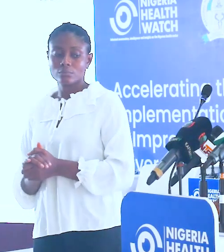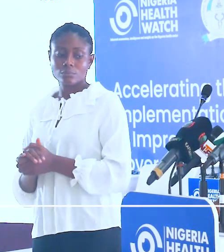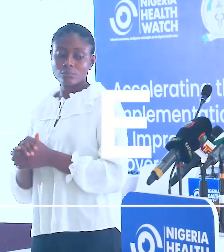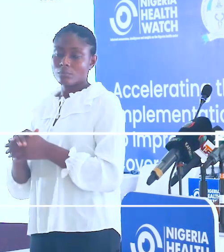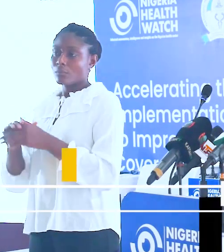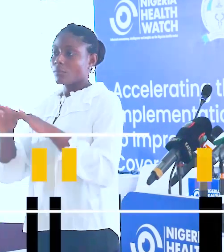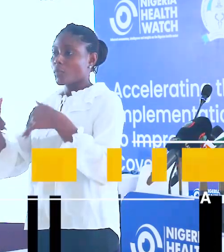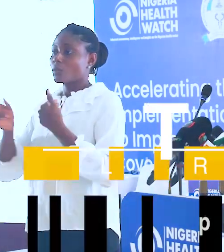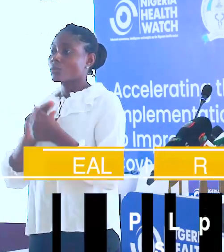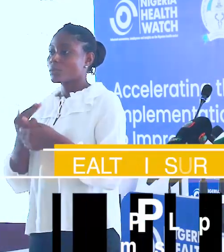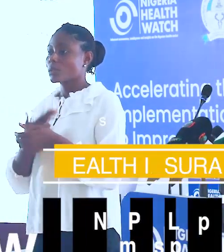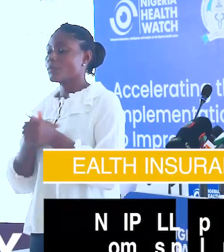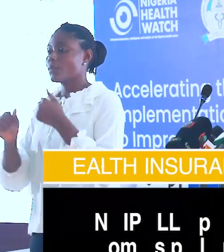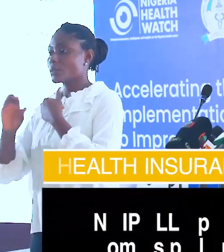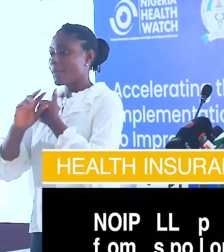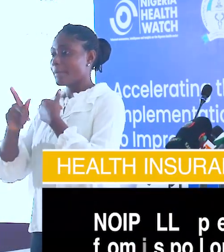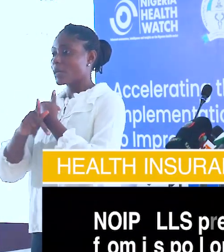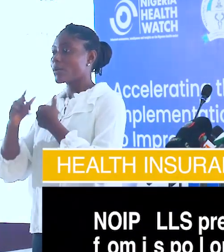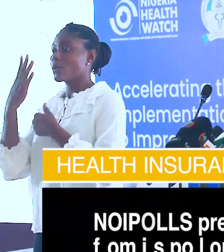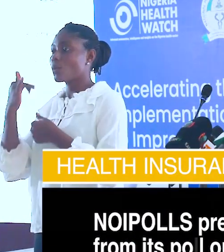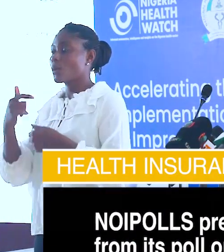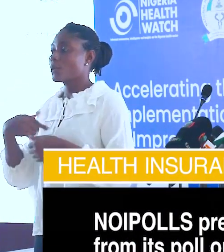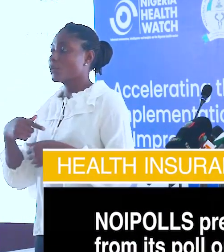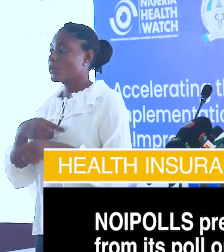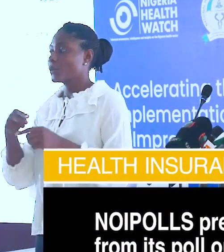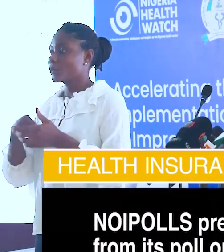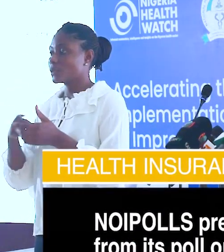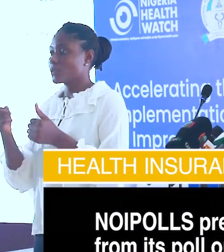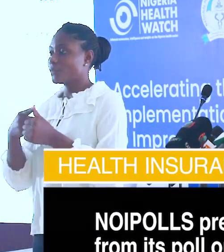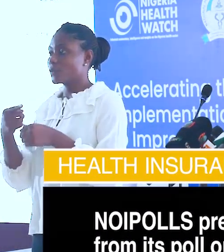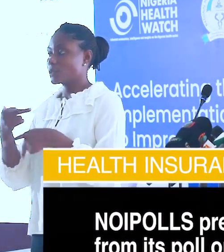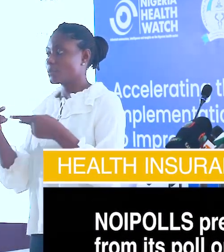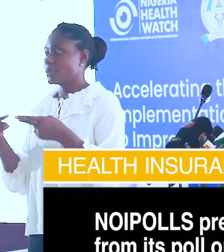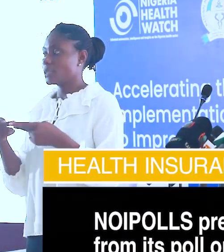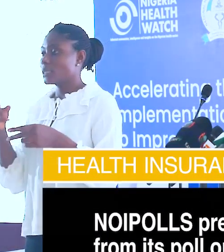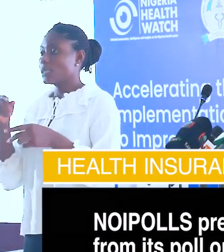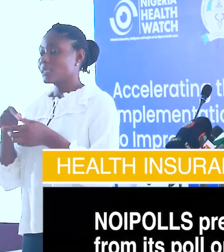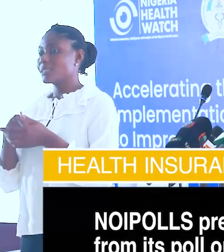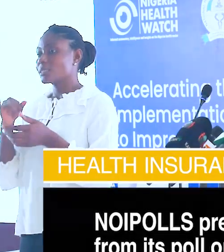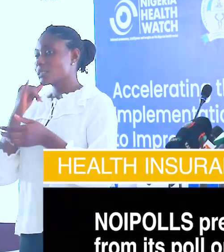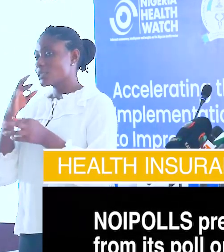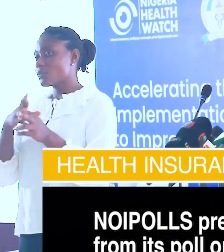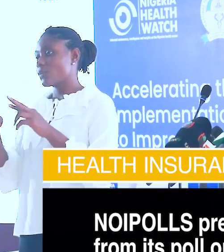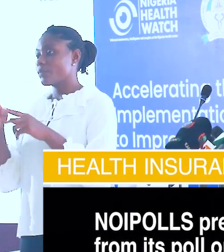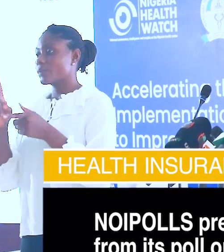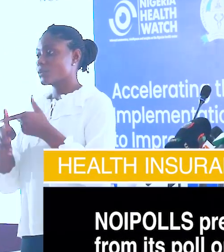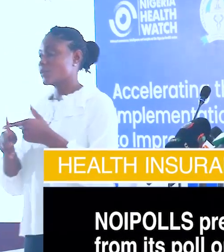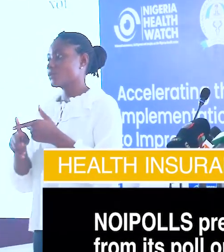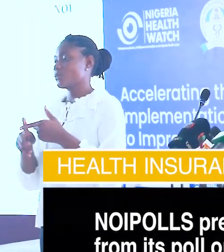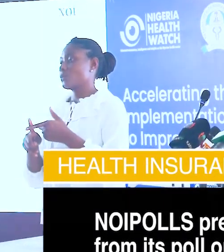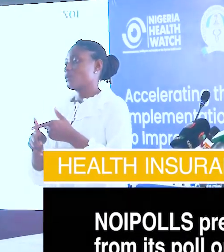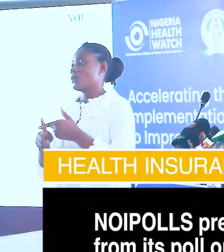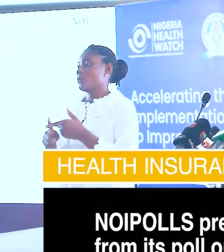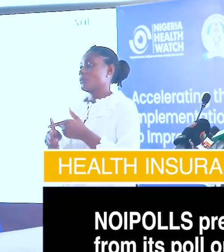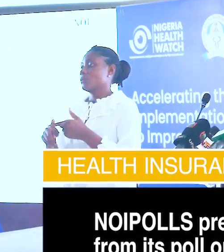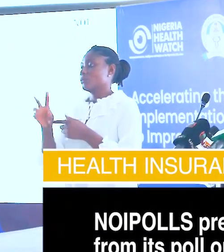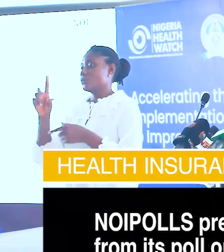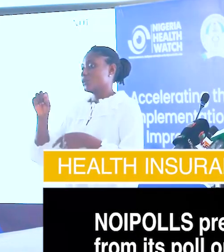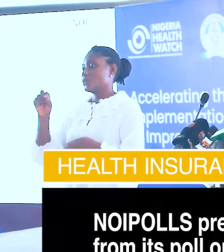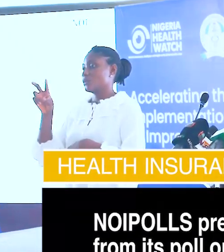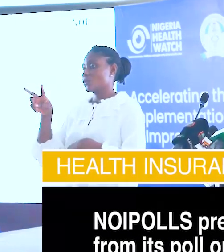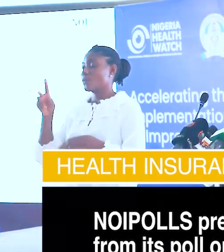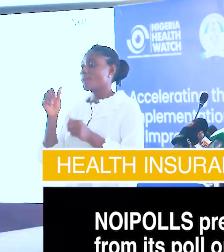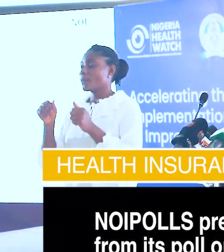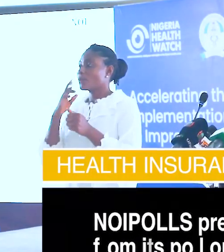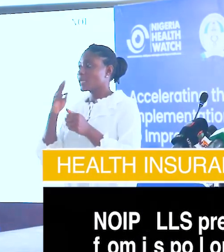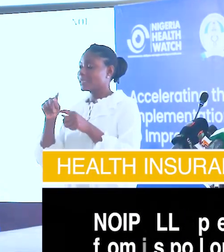Just to give us a bit of background why we did this in the first place. This was in reference of the Universal Health Coverage Day of 2022, which